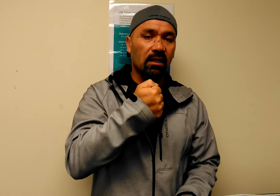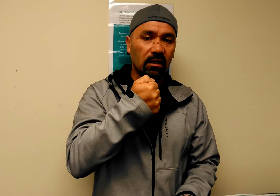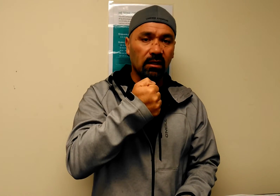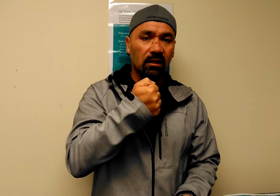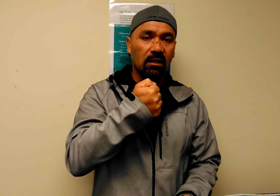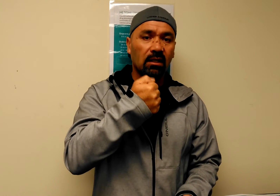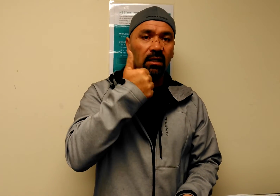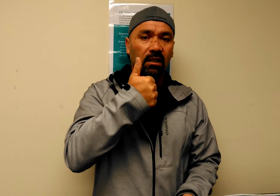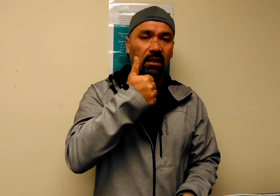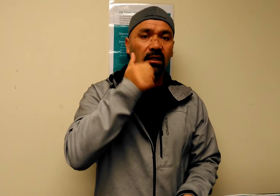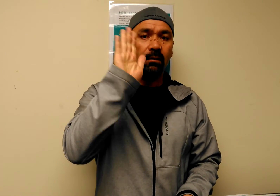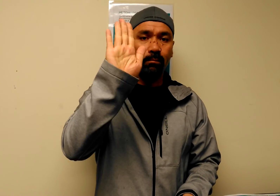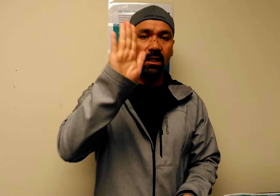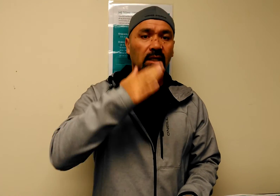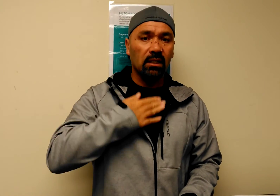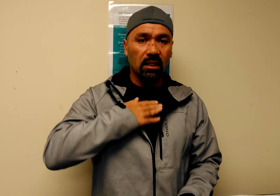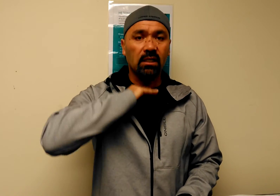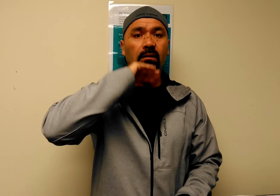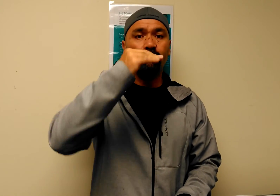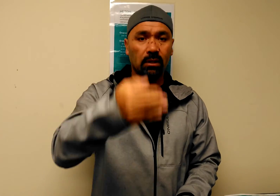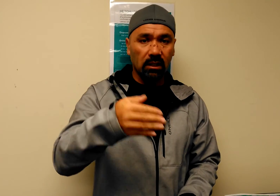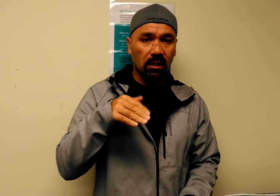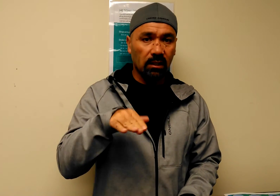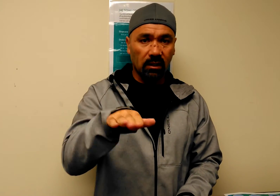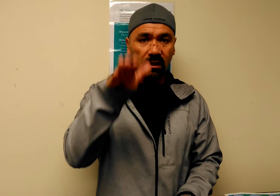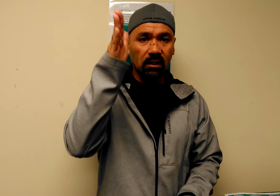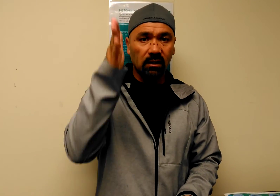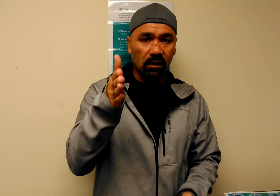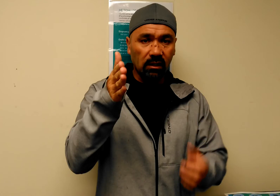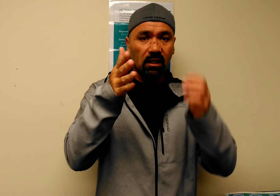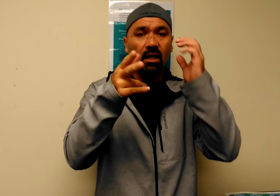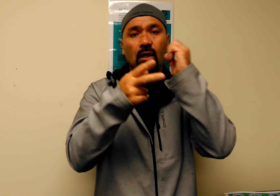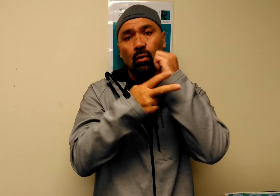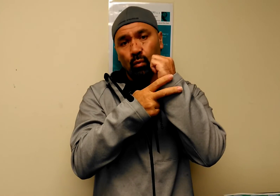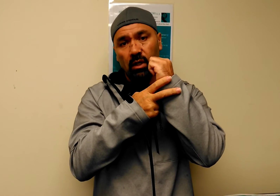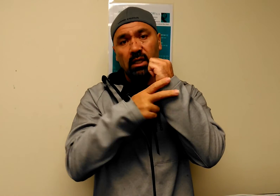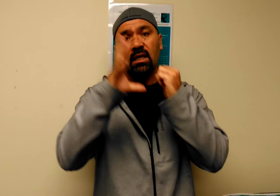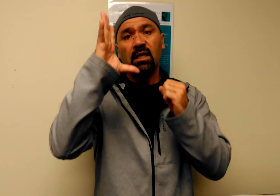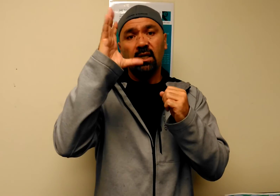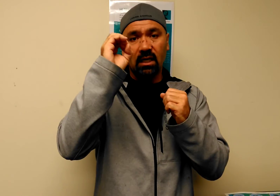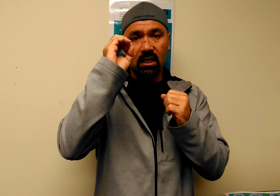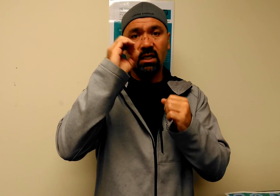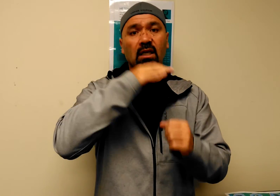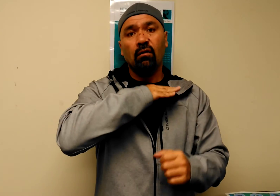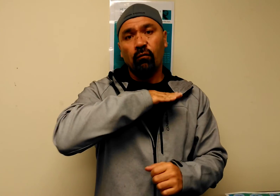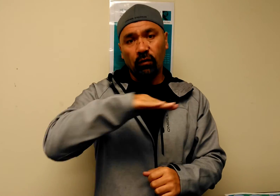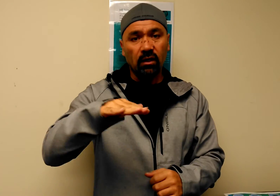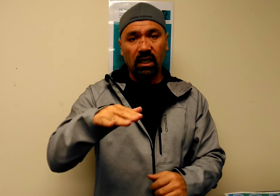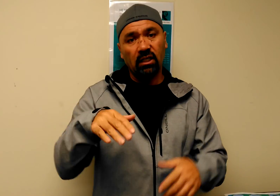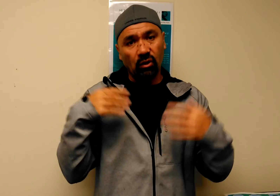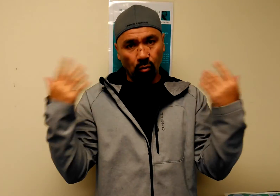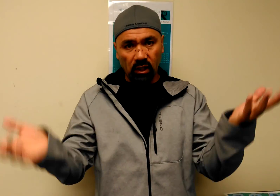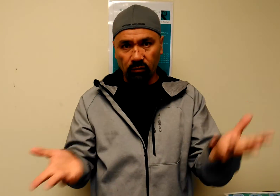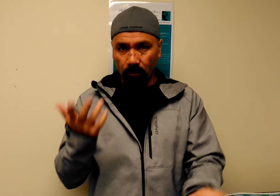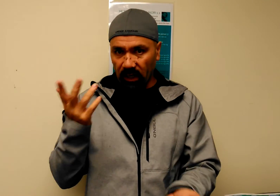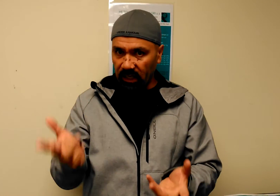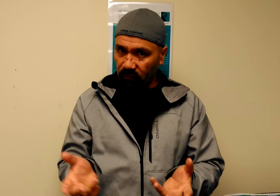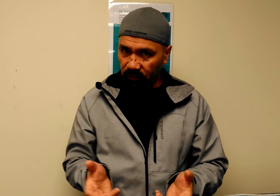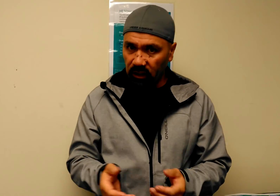h, k, m, n, p, r, t, w, ng, f, and you can always replay the video